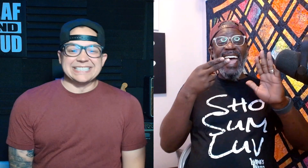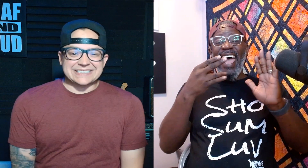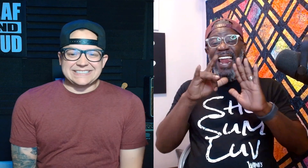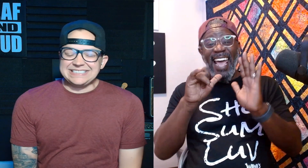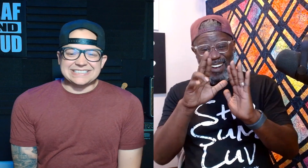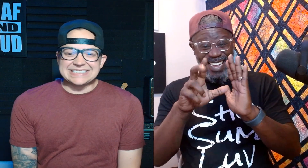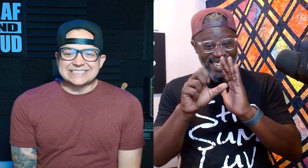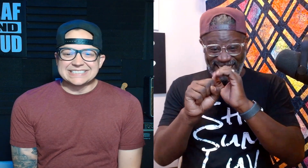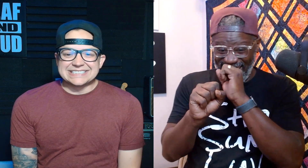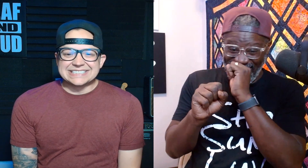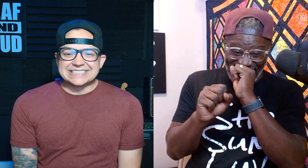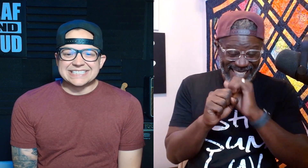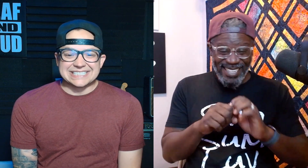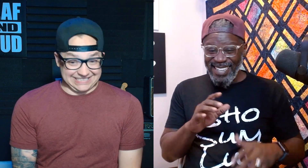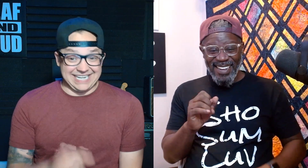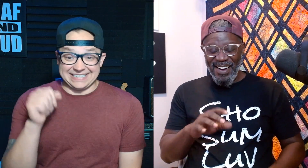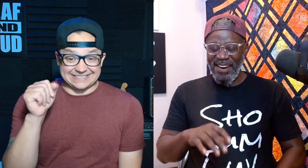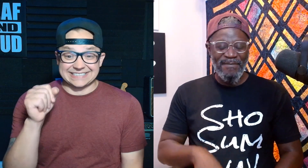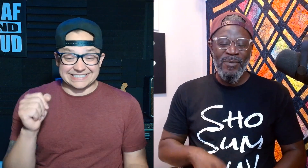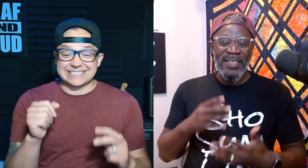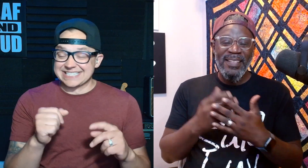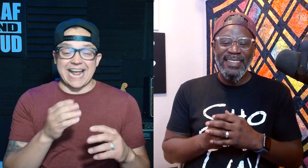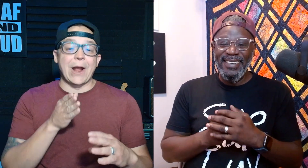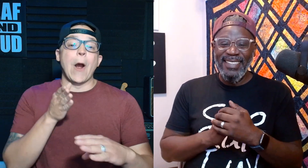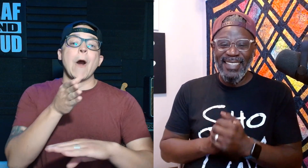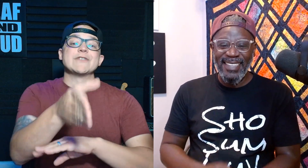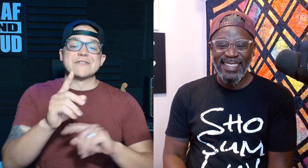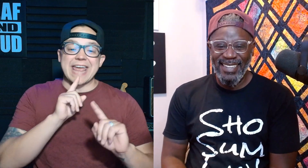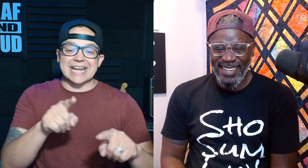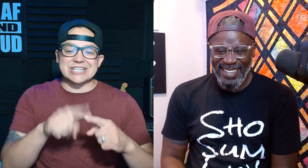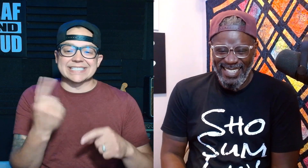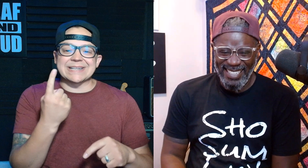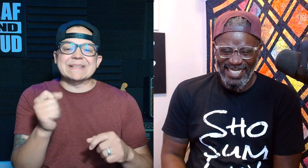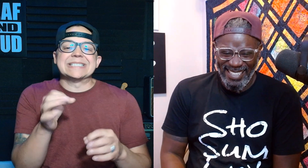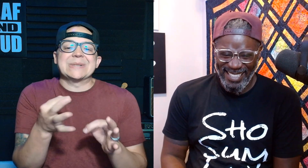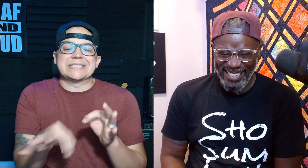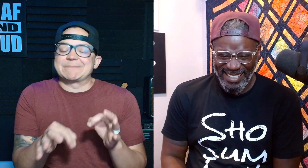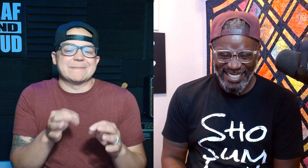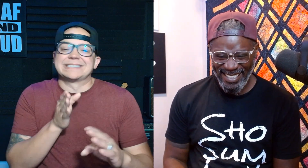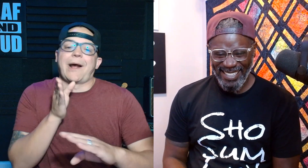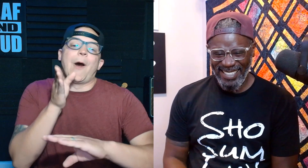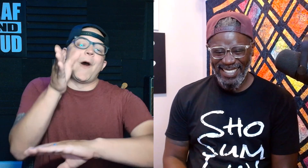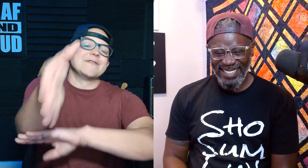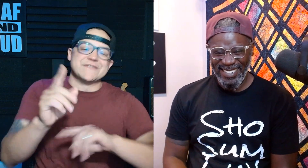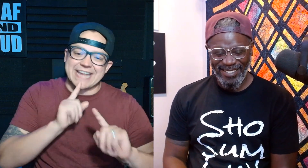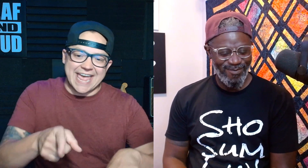that hilarious. Yeah. Just like overreaction to something so simple, but